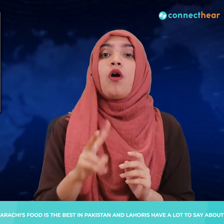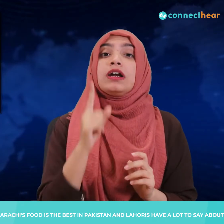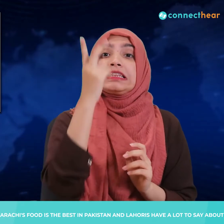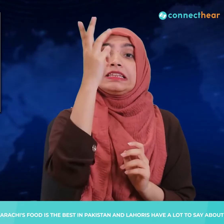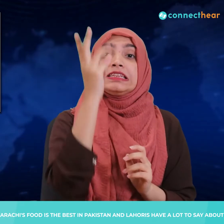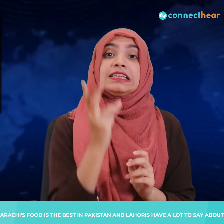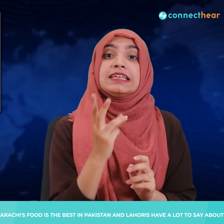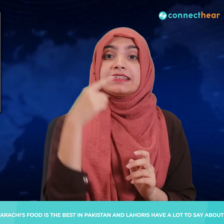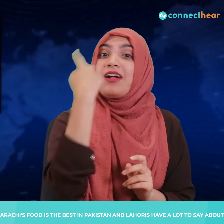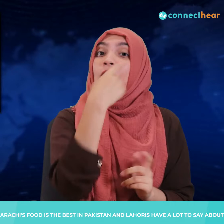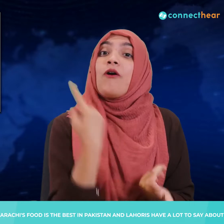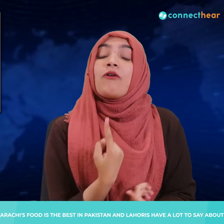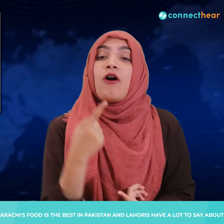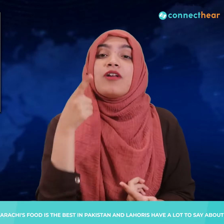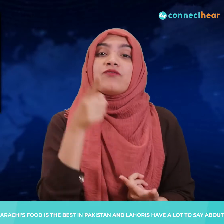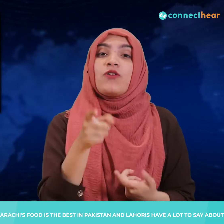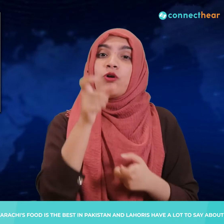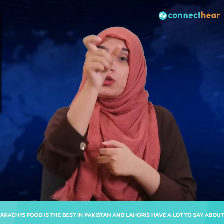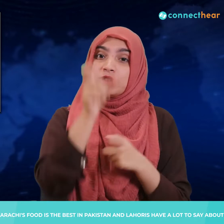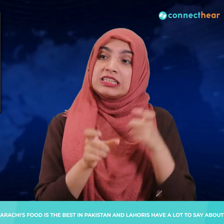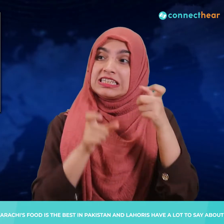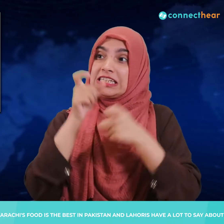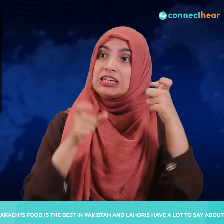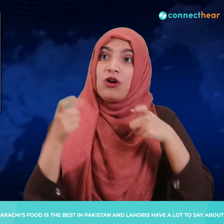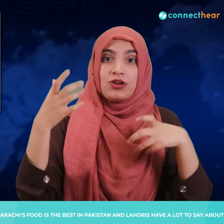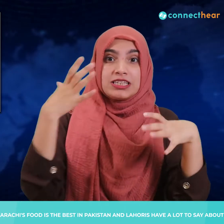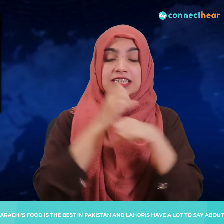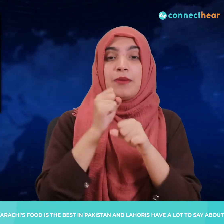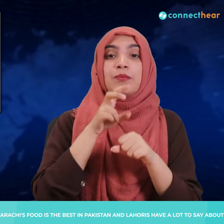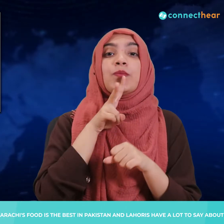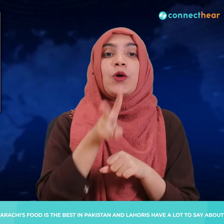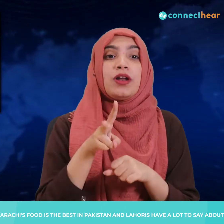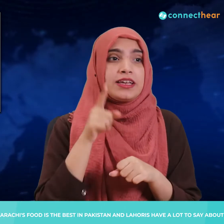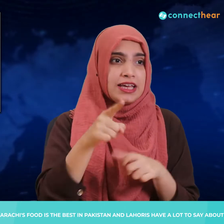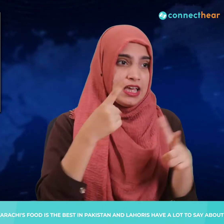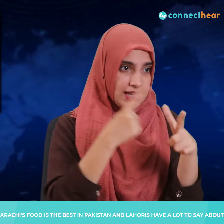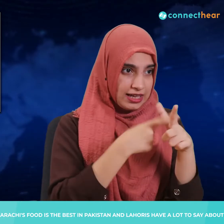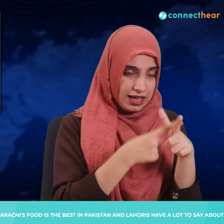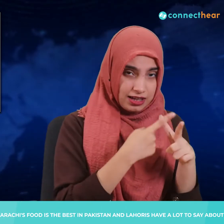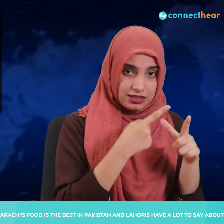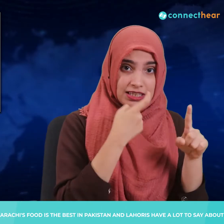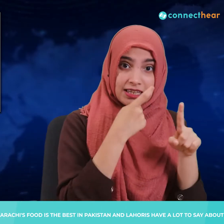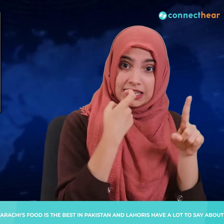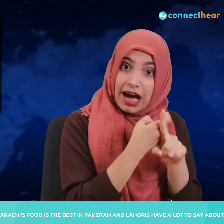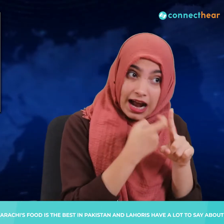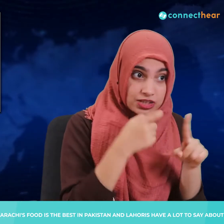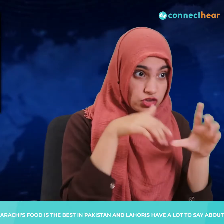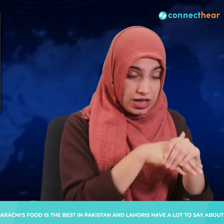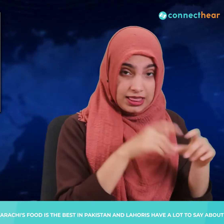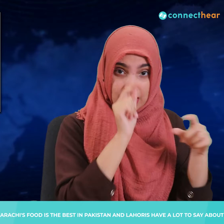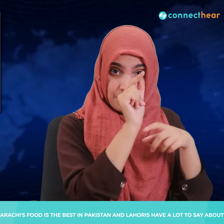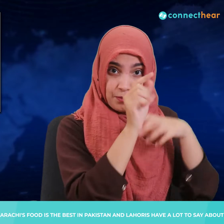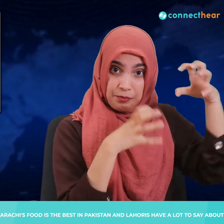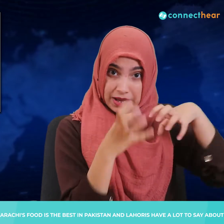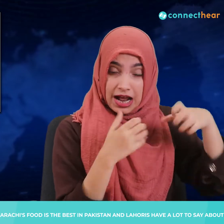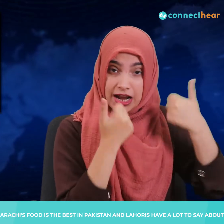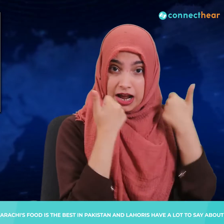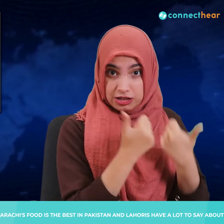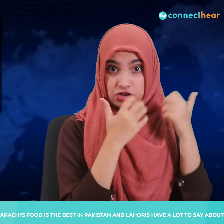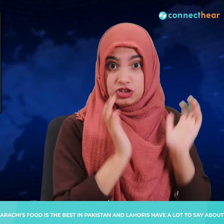Then there was the party who took a more intellectual approach to the matter. Biryani is better in Karachi, a participating debater